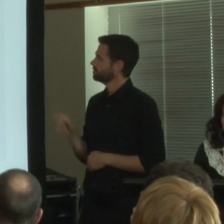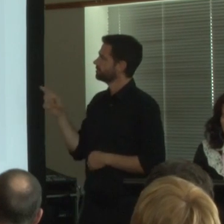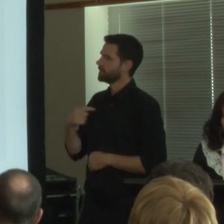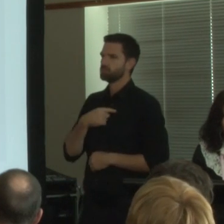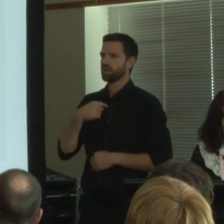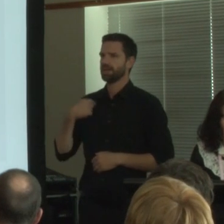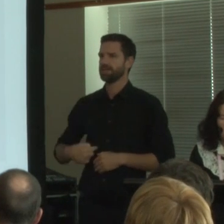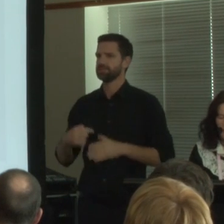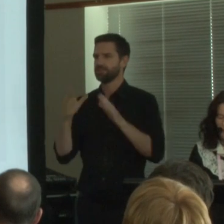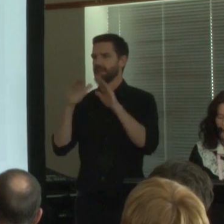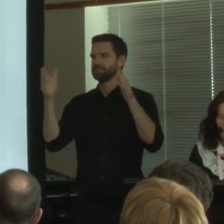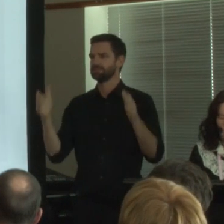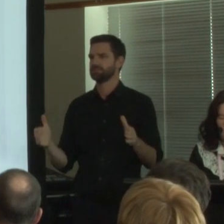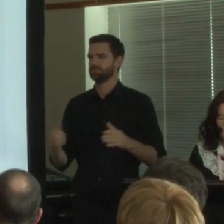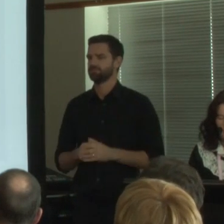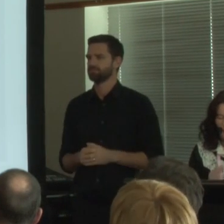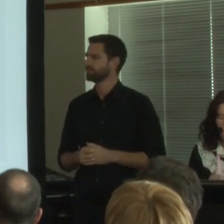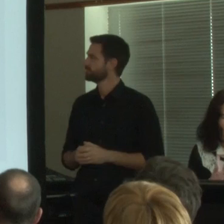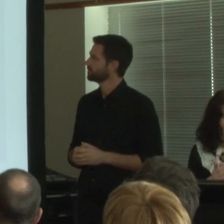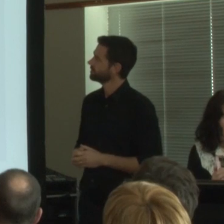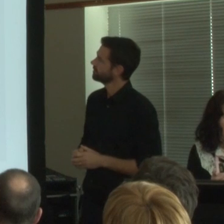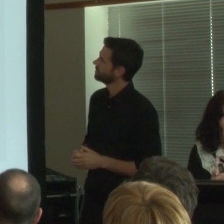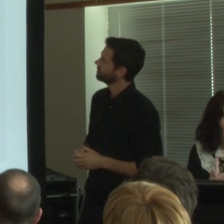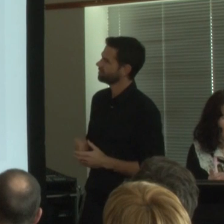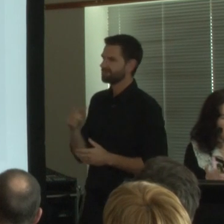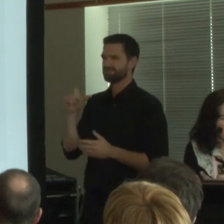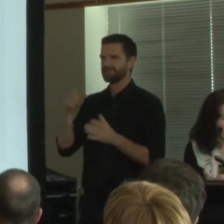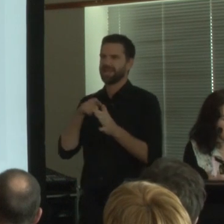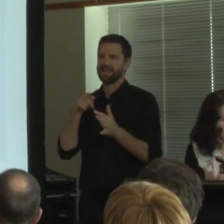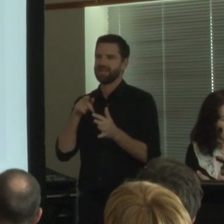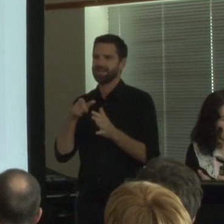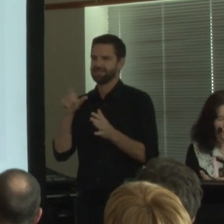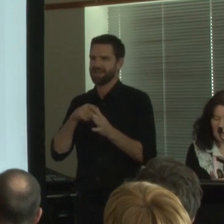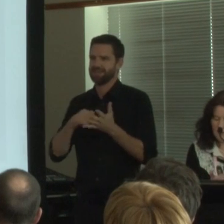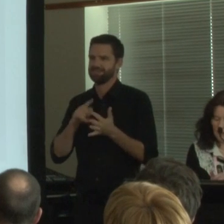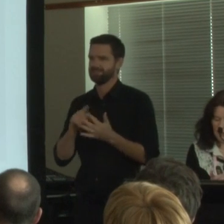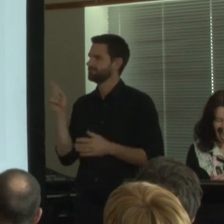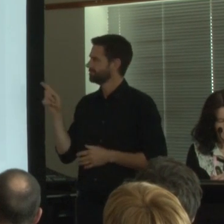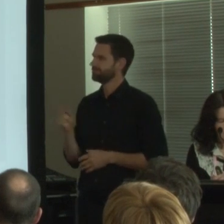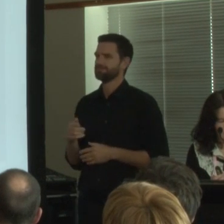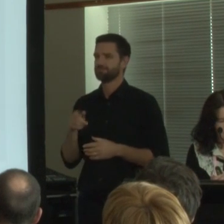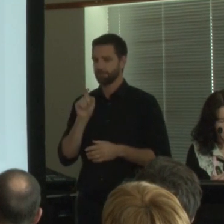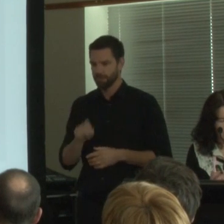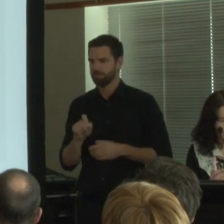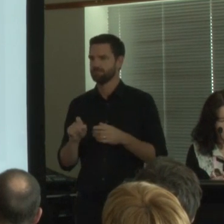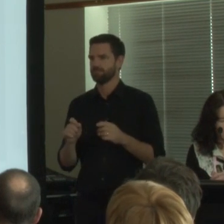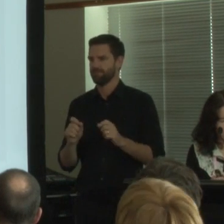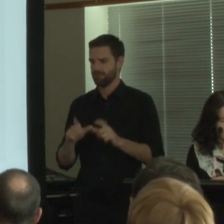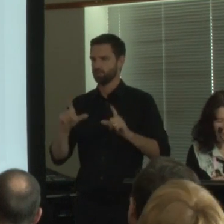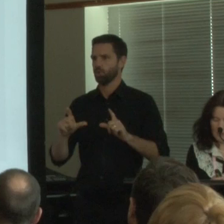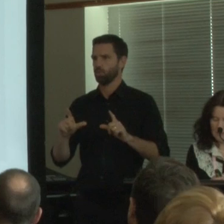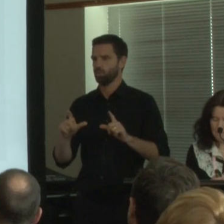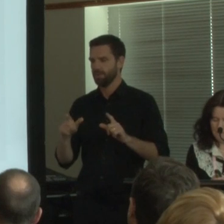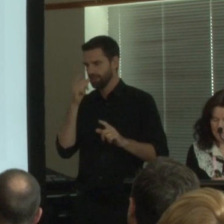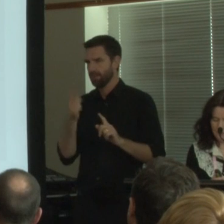case. It starts with the home screen, and then you click onto the object you want to learn more about, and it gives you a photograph, and you go back to the